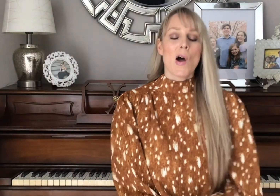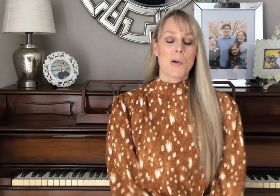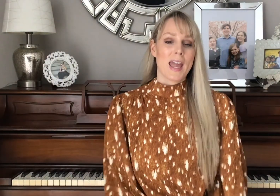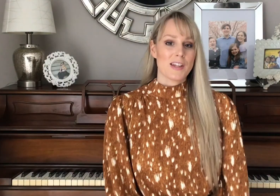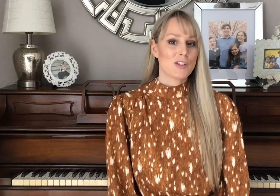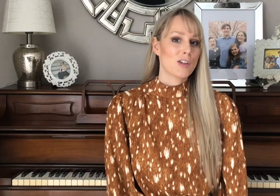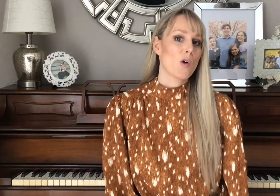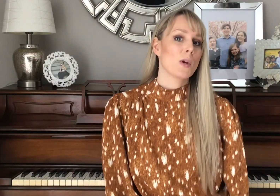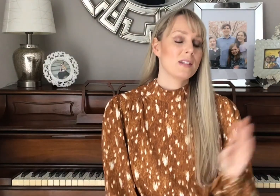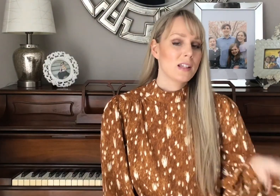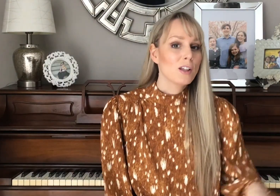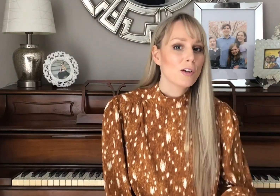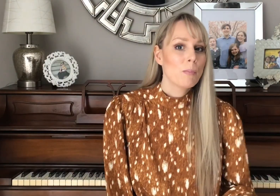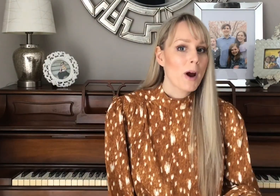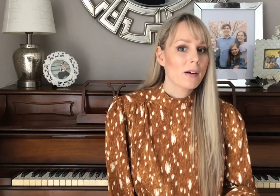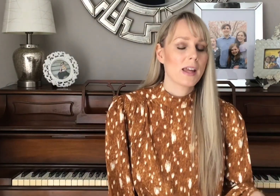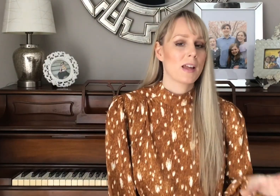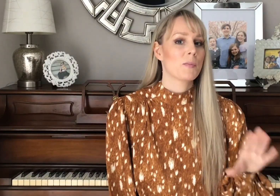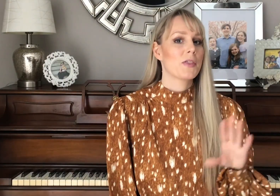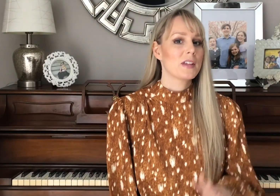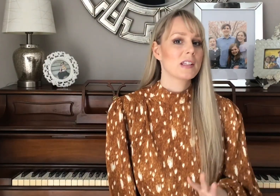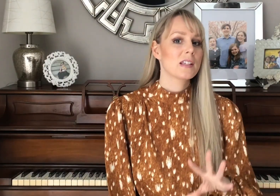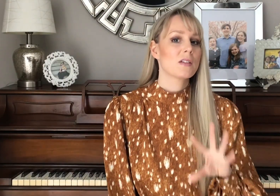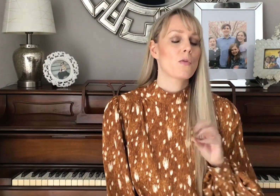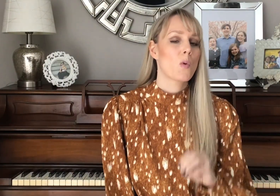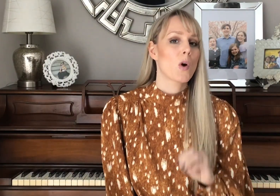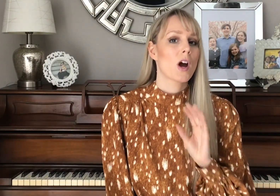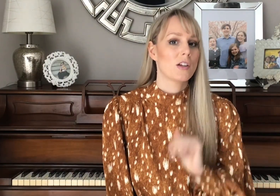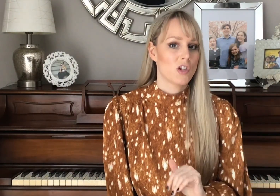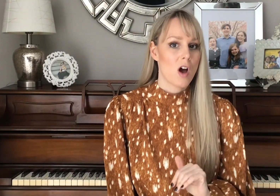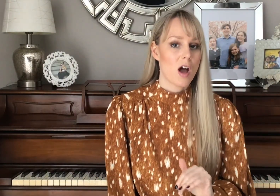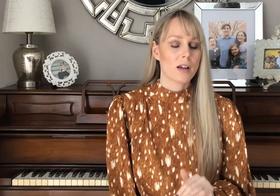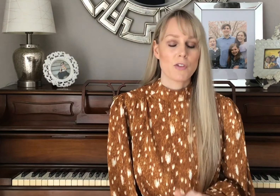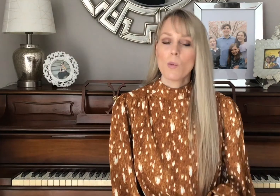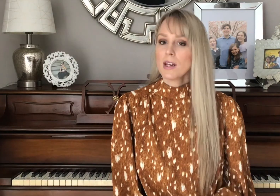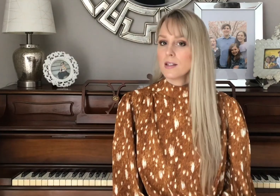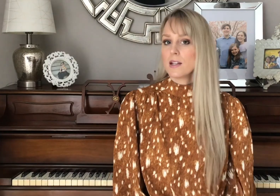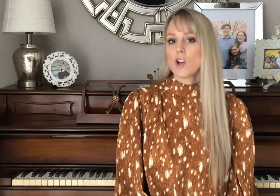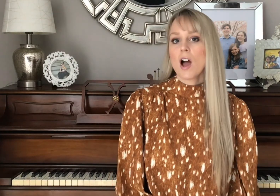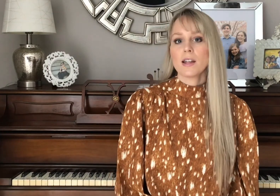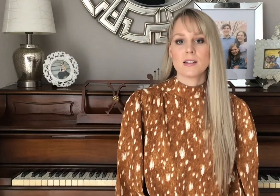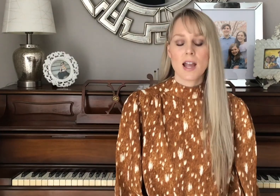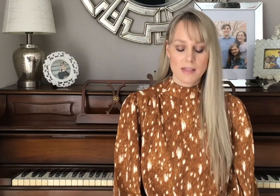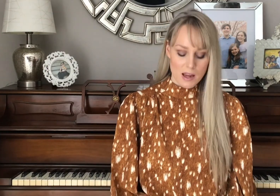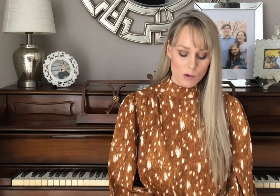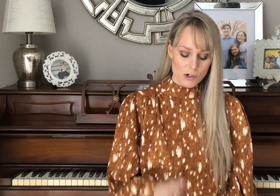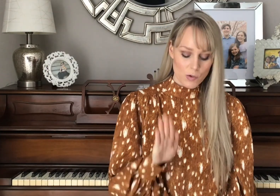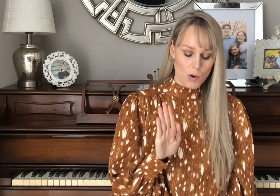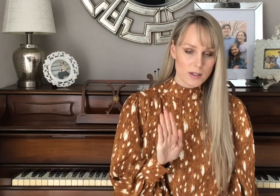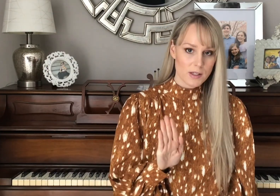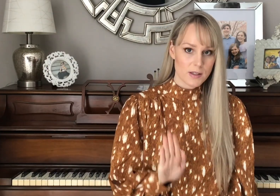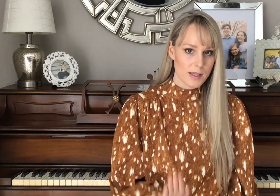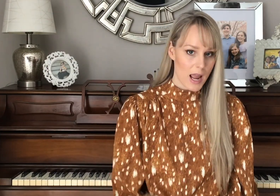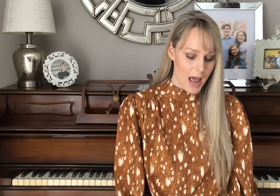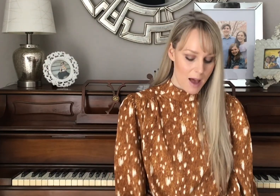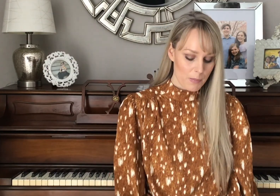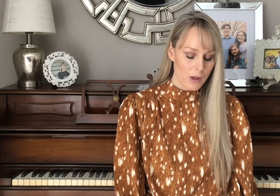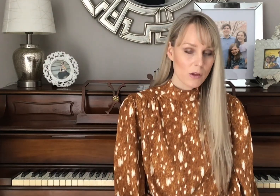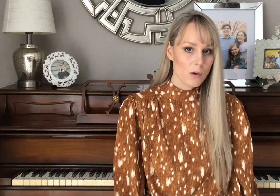Okay, so we did learn barking, but this is for a dog. If you want to say dog in sign language, you're going to tap your